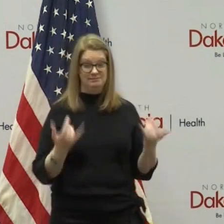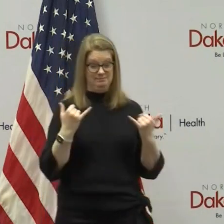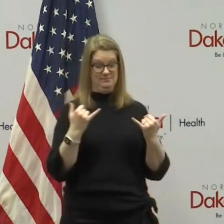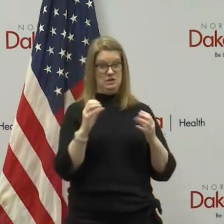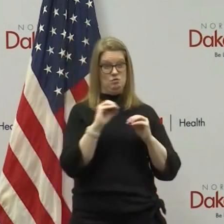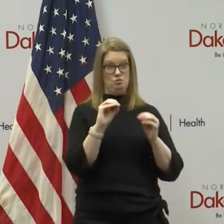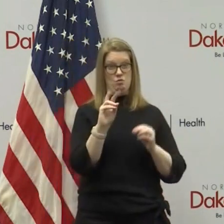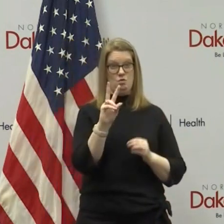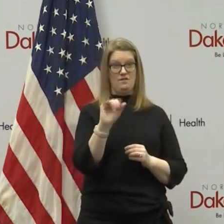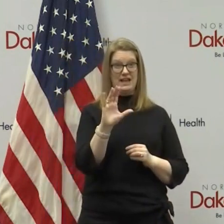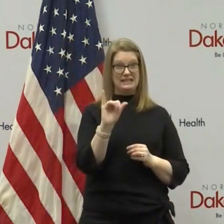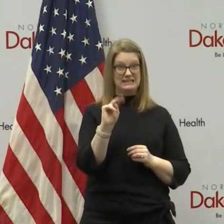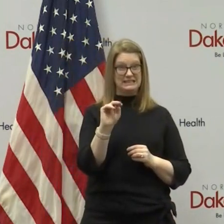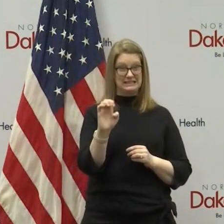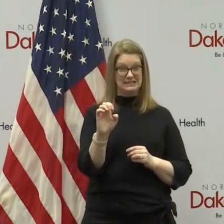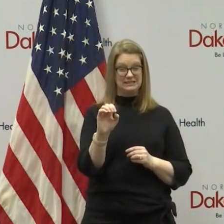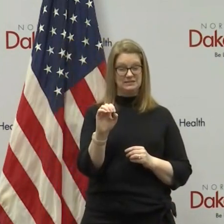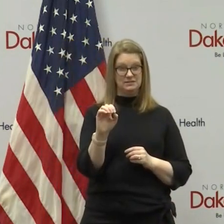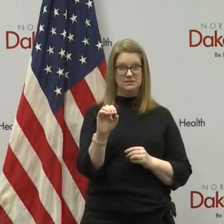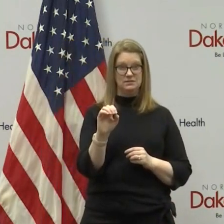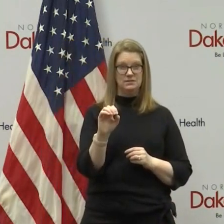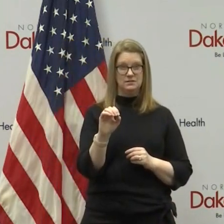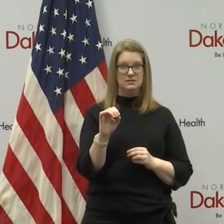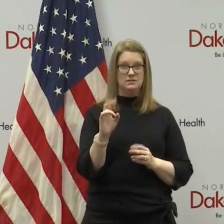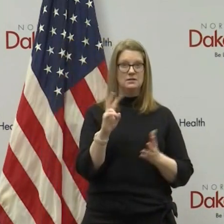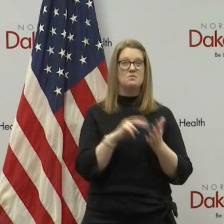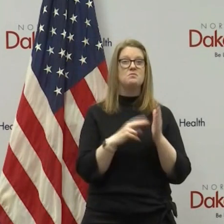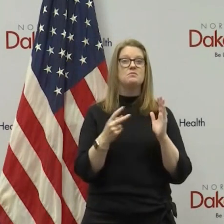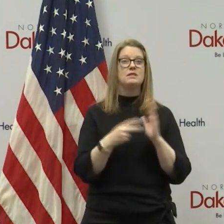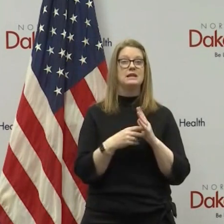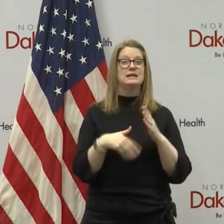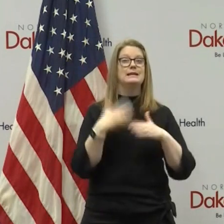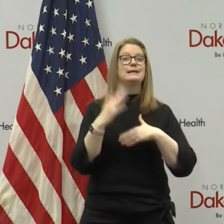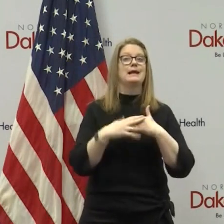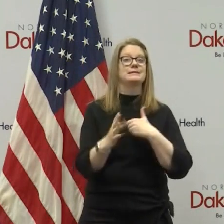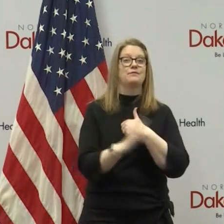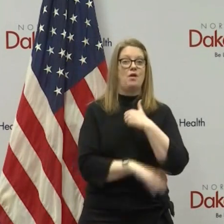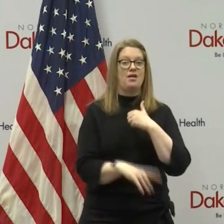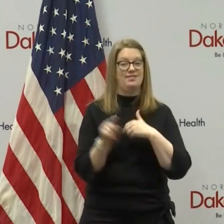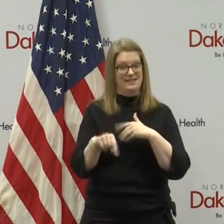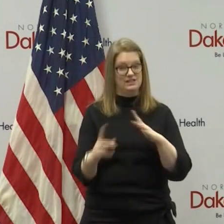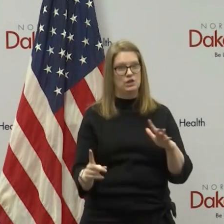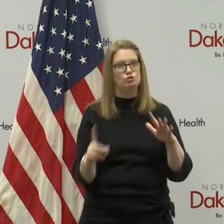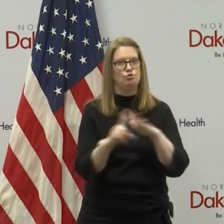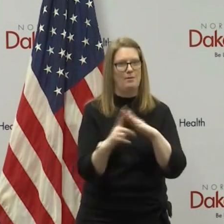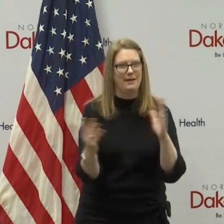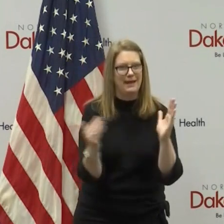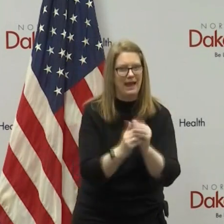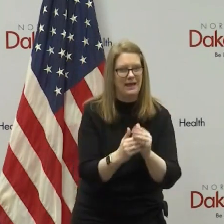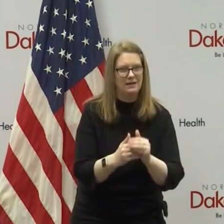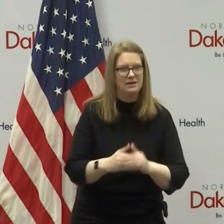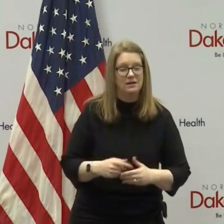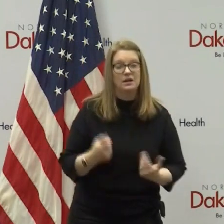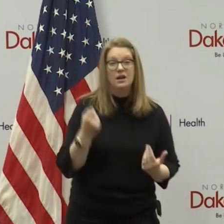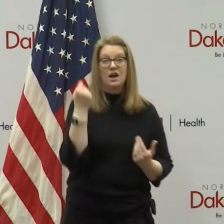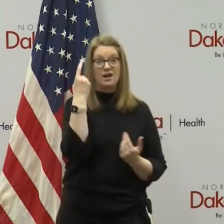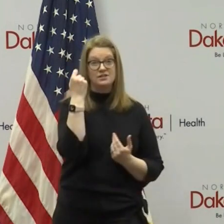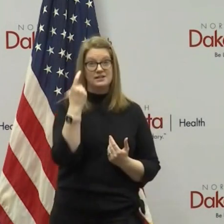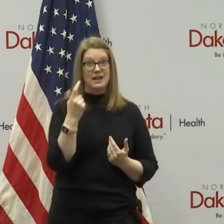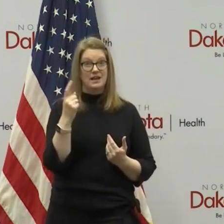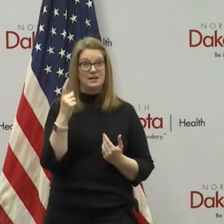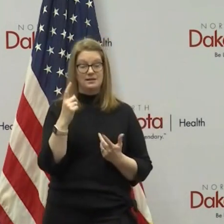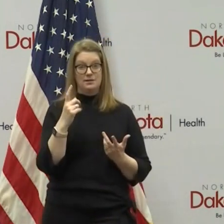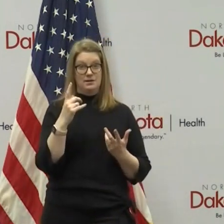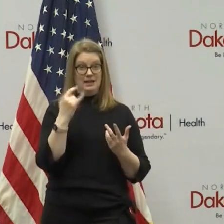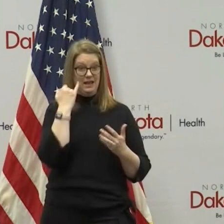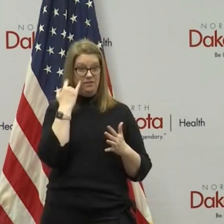that we're going to have, they could have a return of some form of this next fall, and we want to be able to get through it without having to shut down the whole economy.